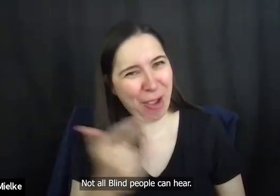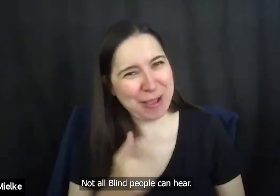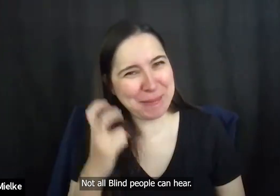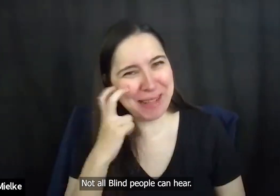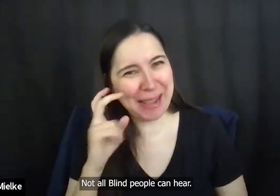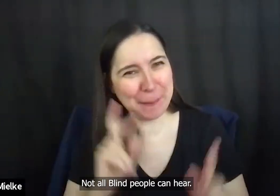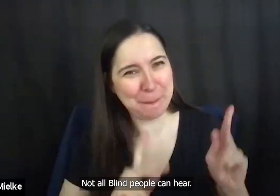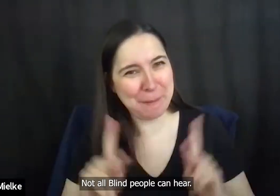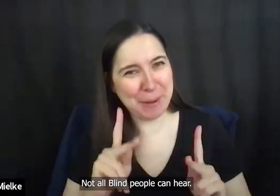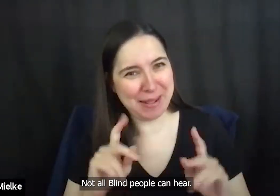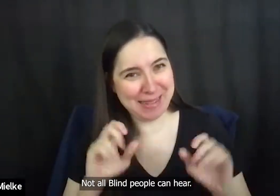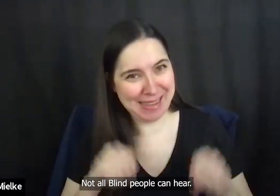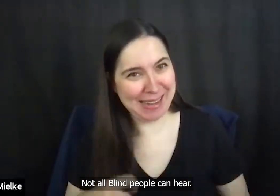Not all blind people can hear.